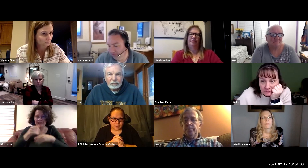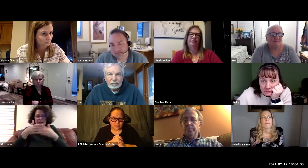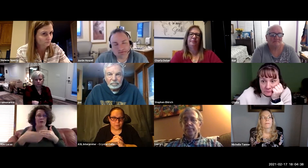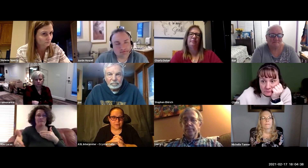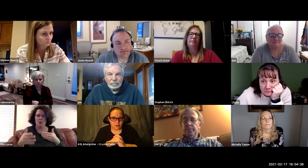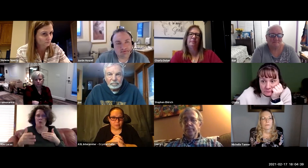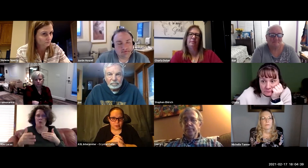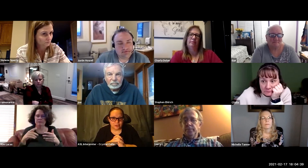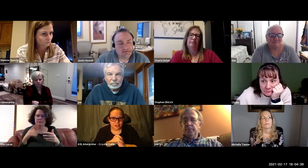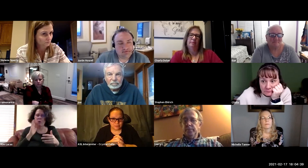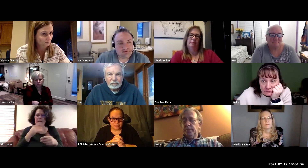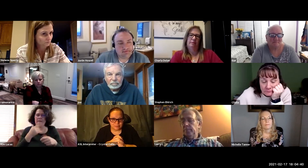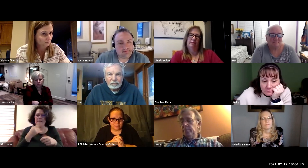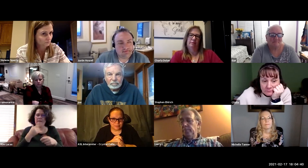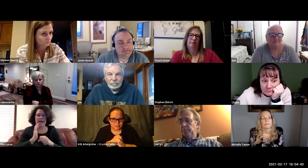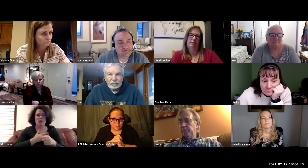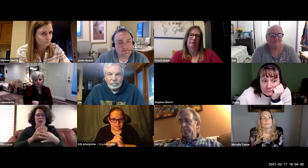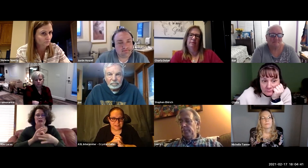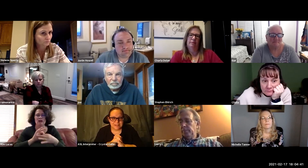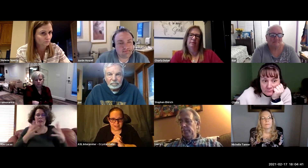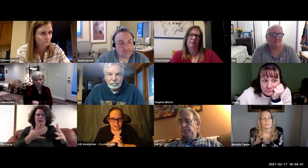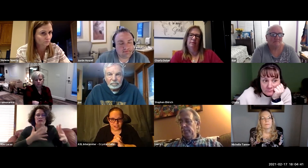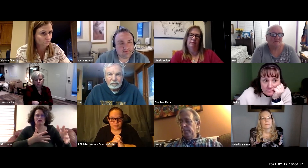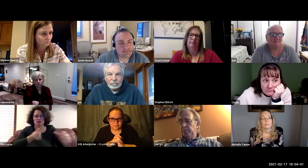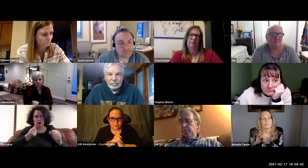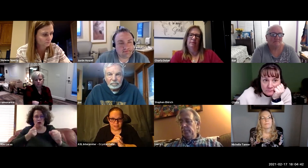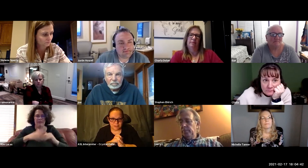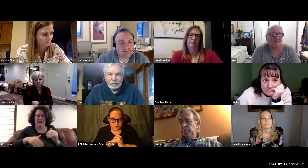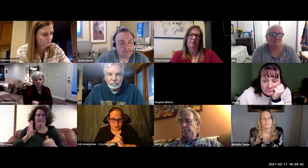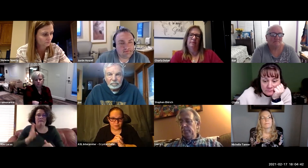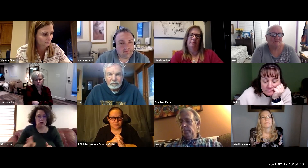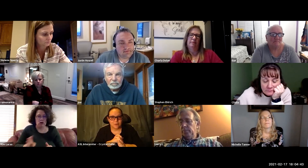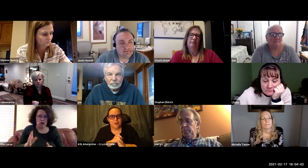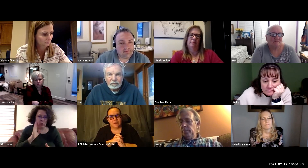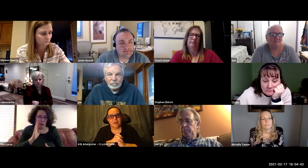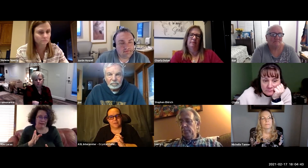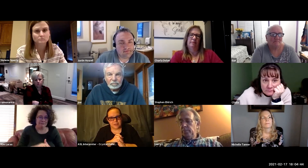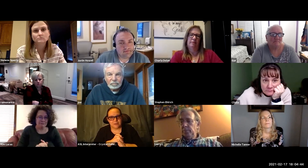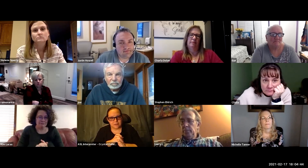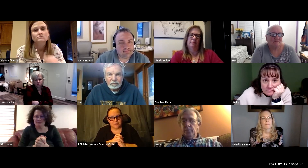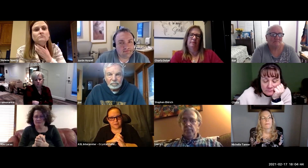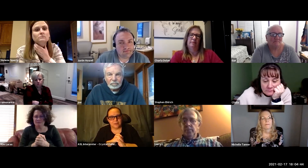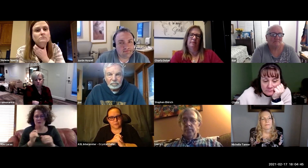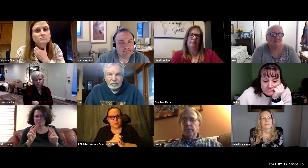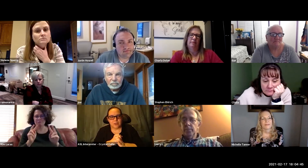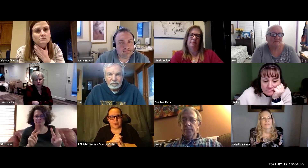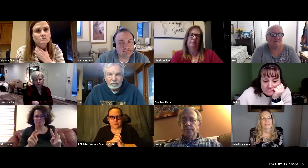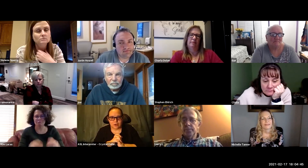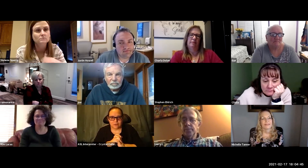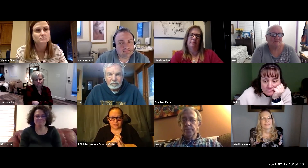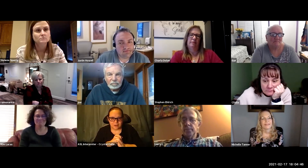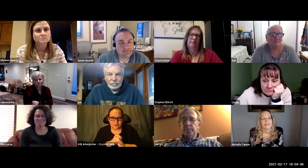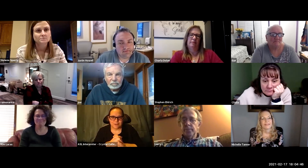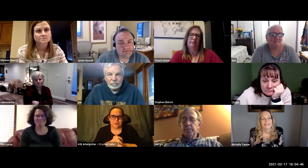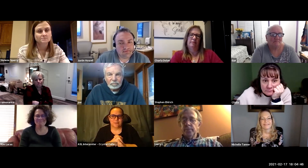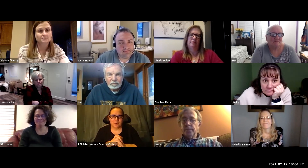And we have our partnership with DSDHH. We have our meeting tomorrow. So I think we will come out